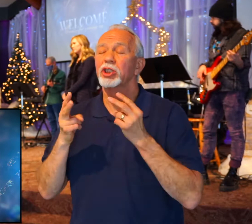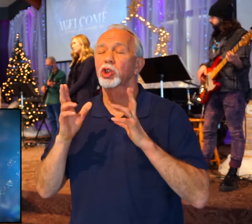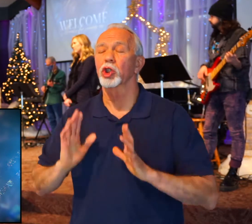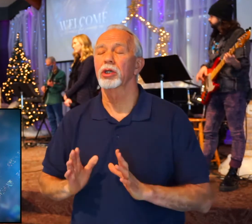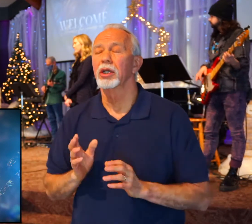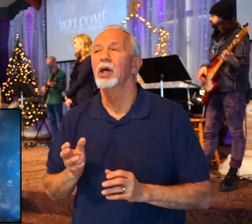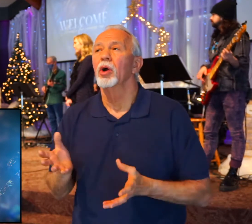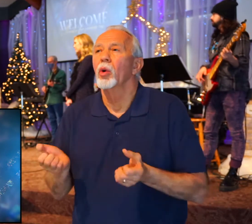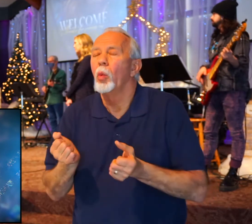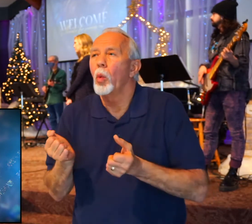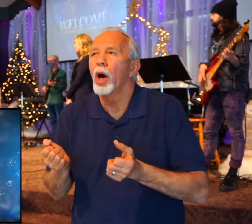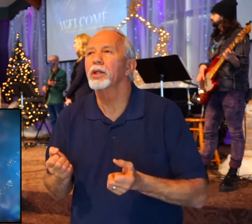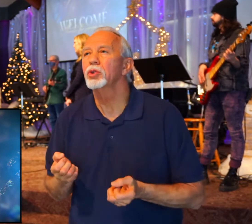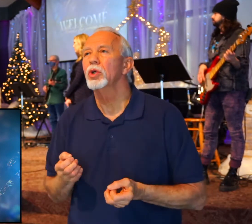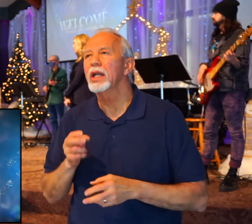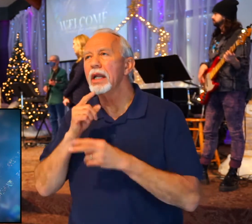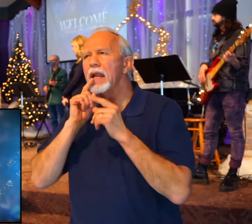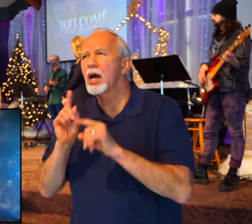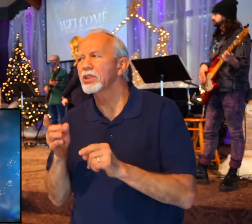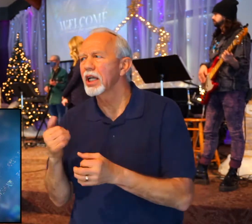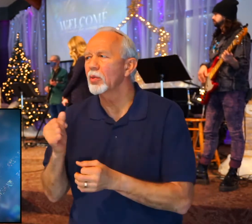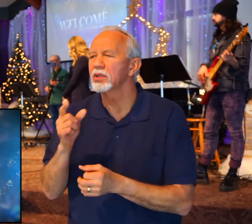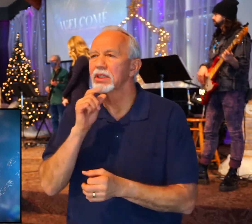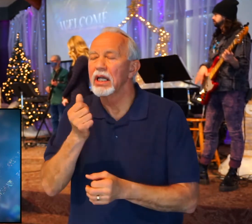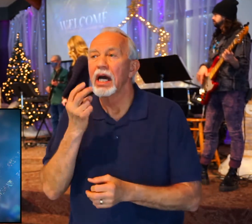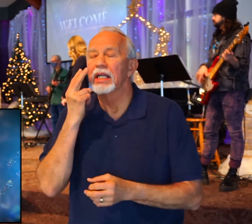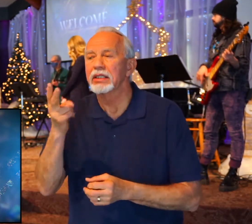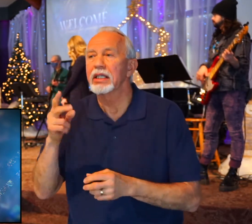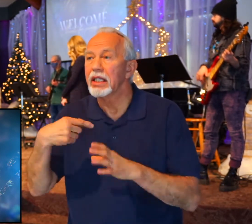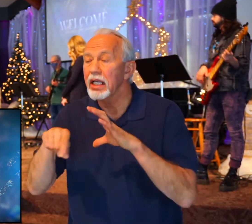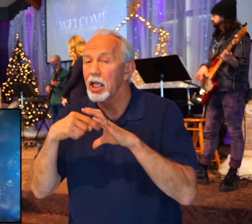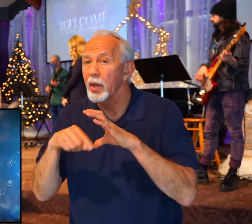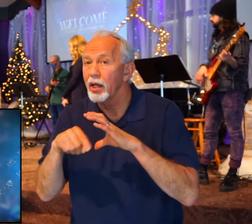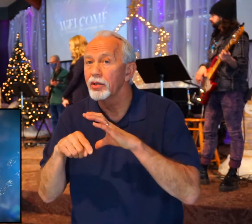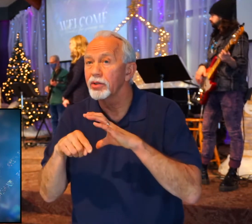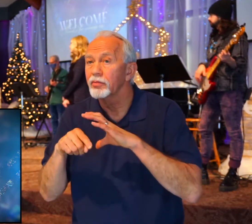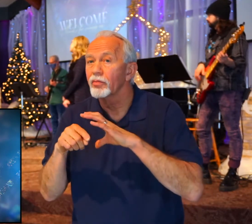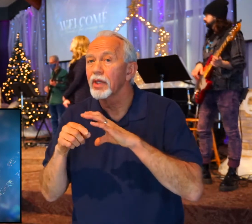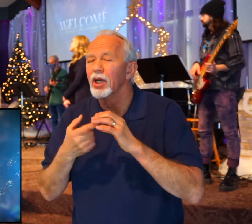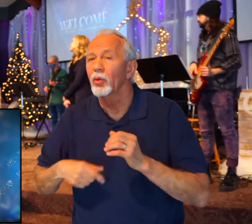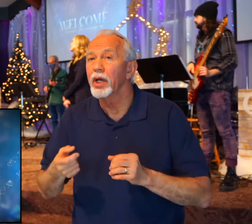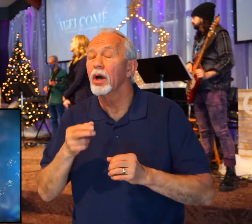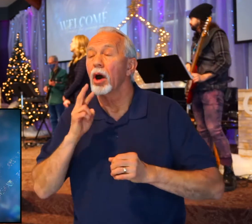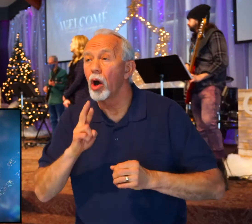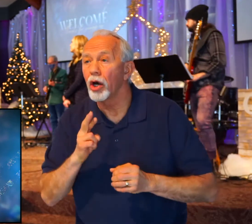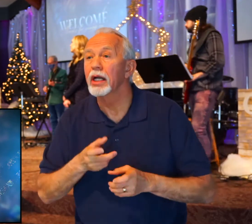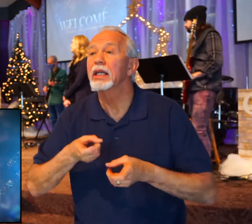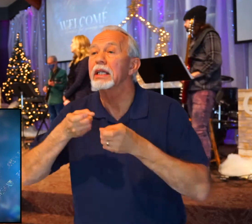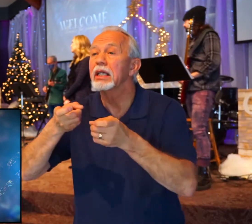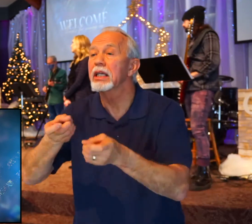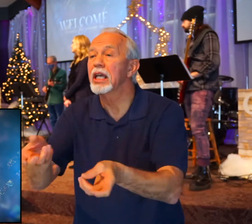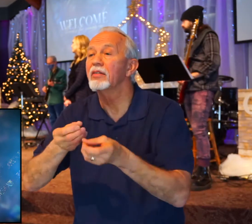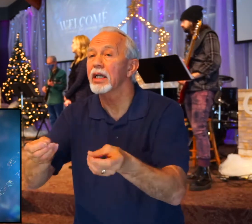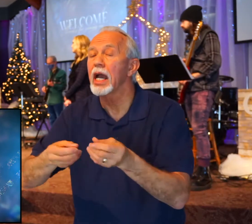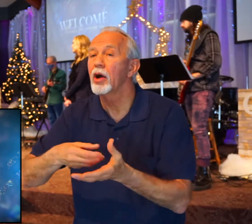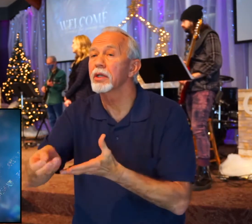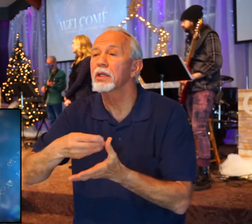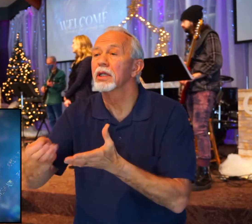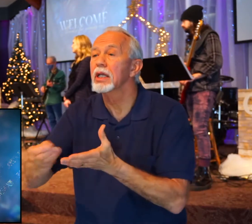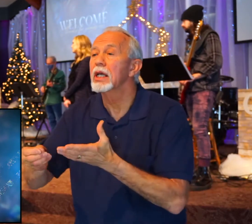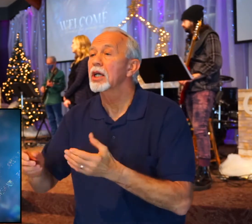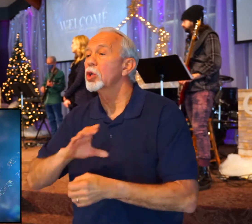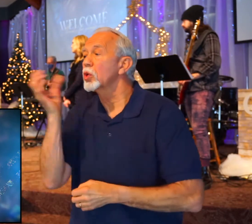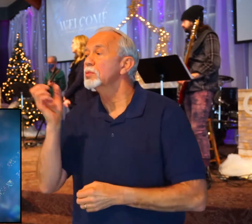to announce and put out for anybody that has not seen the emails, that we are giving out Christmas Eve